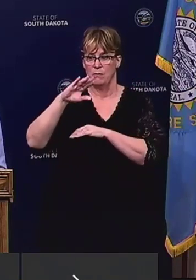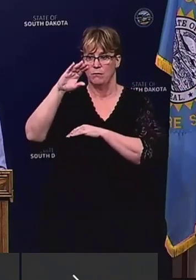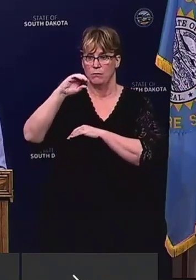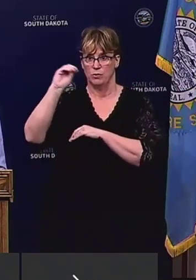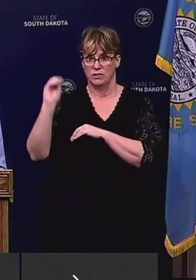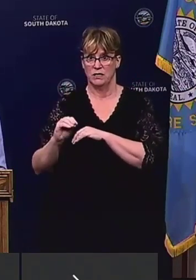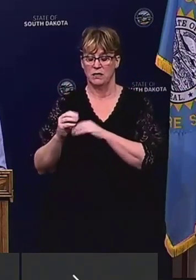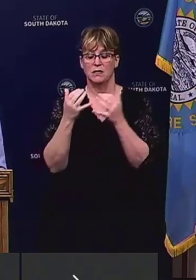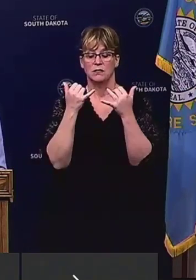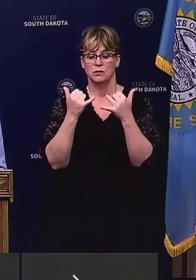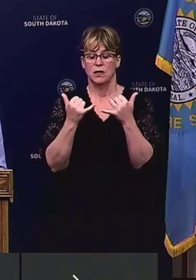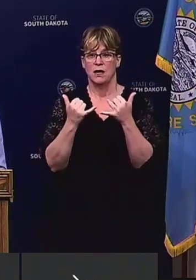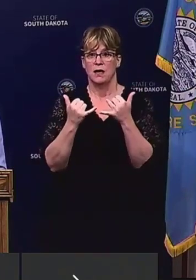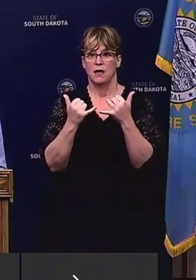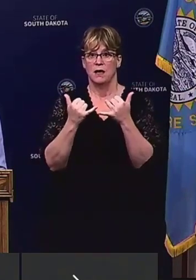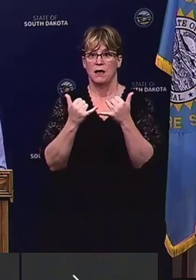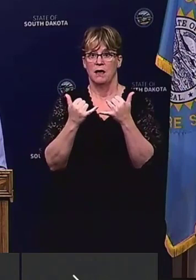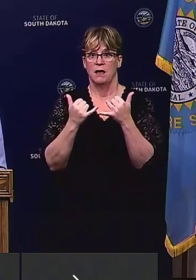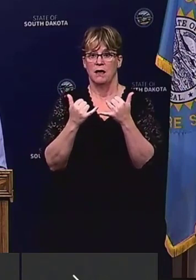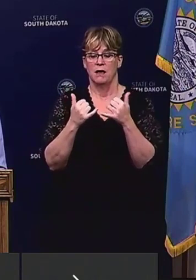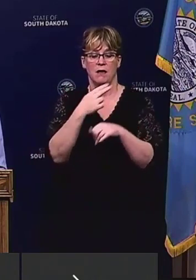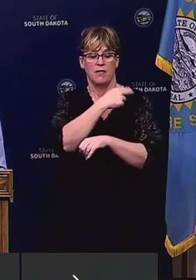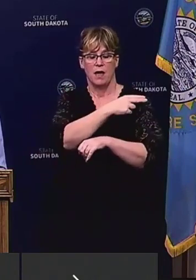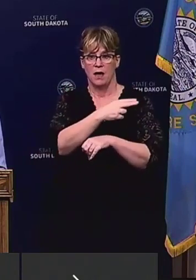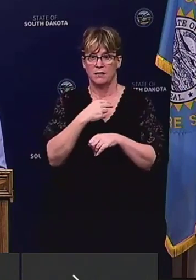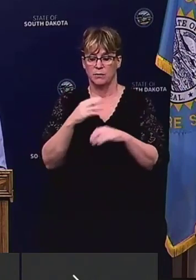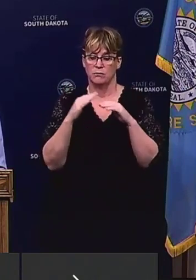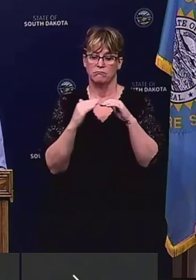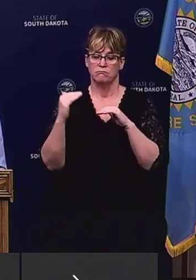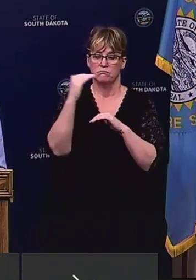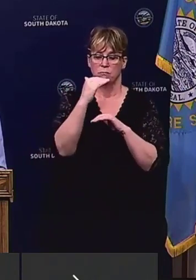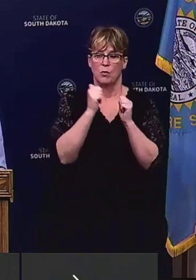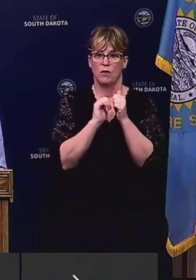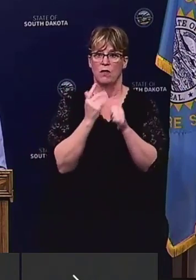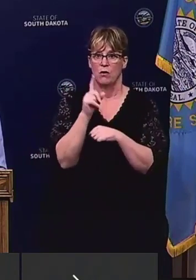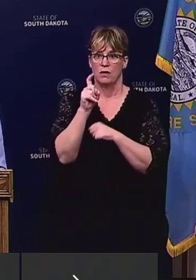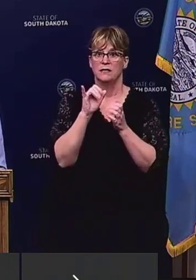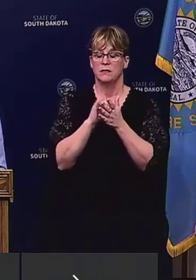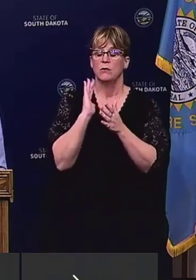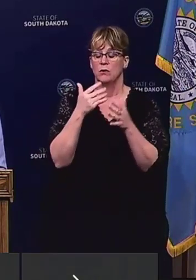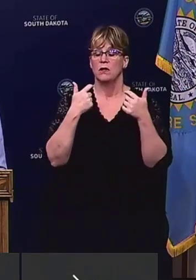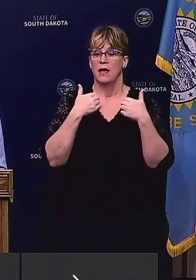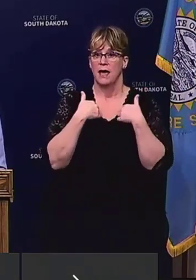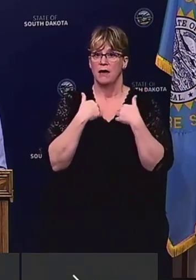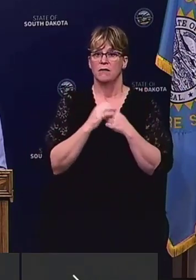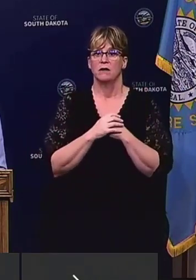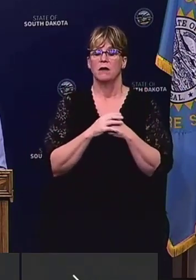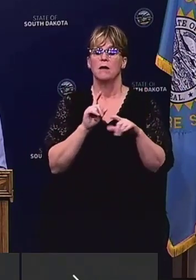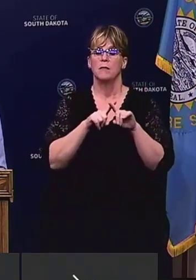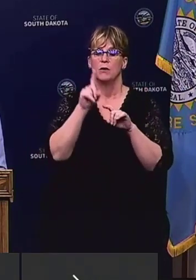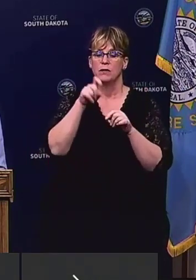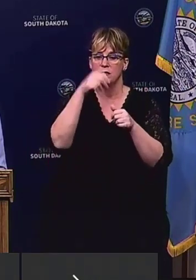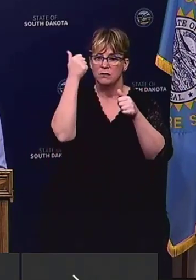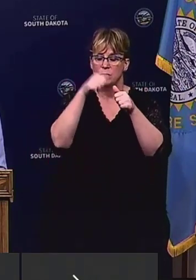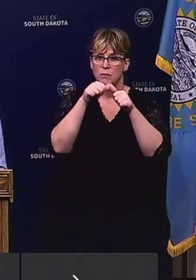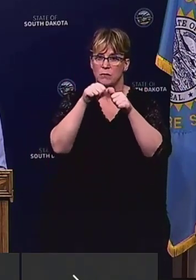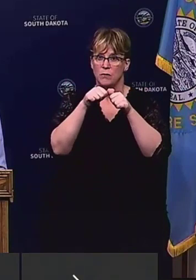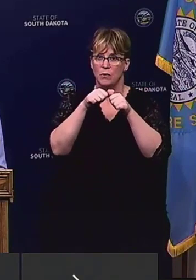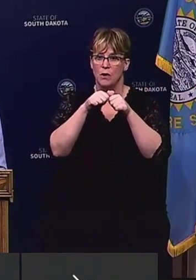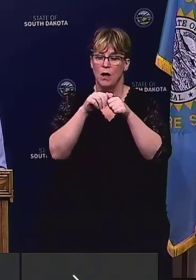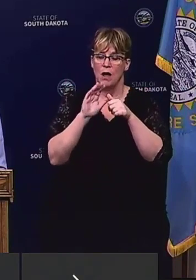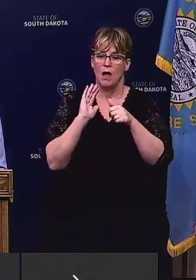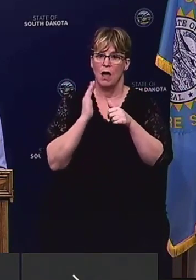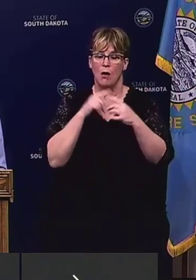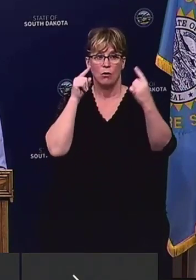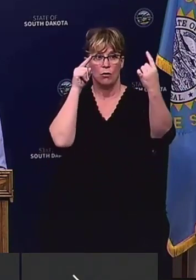our hospital capacity greatly exceeds our needs that we will have. We have to remember that our objective from day